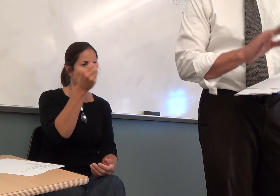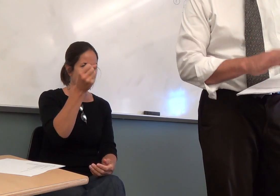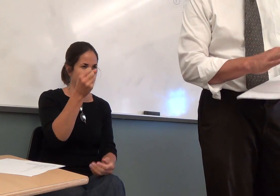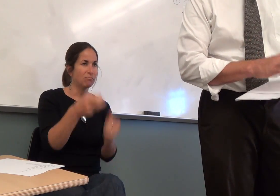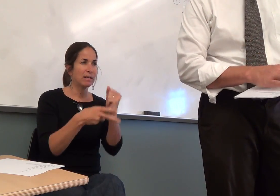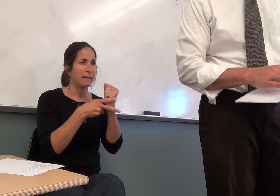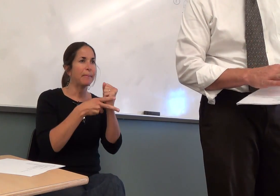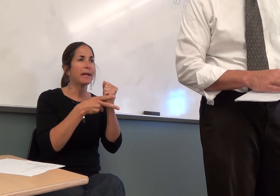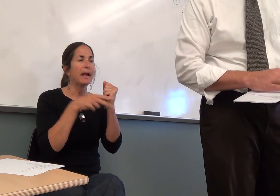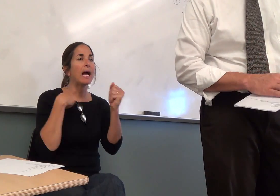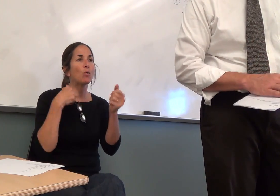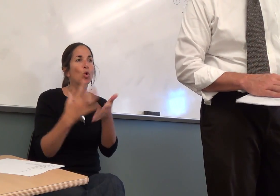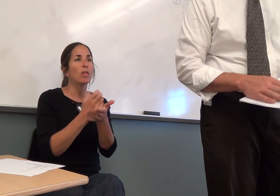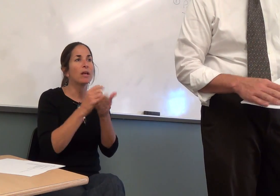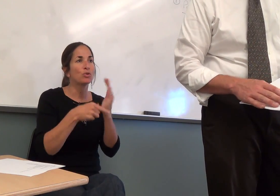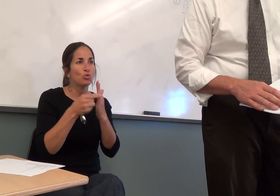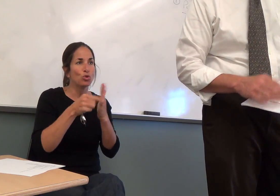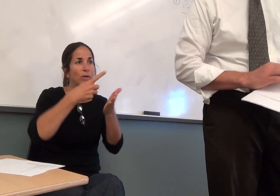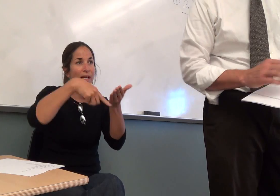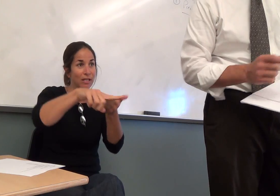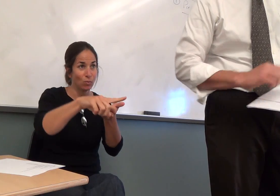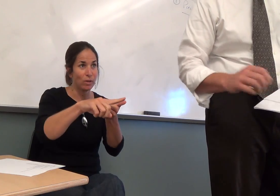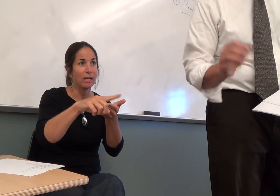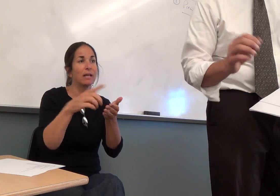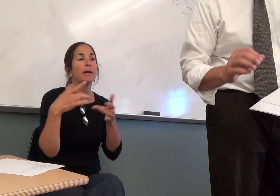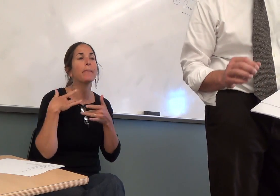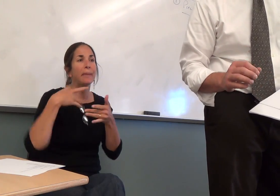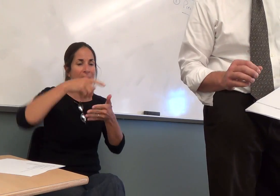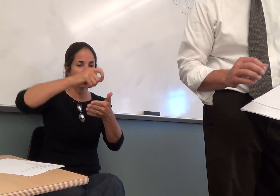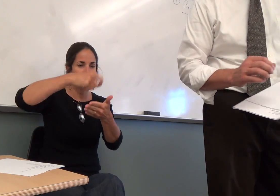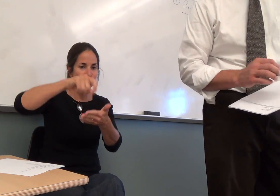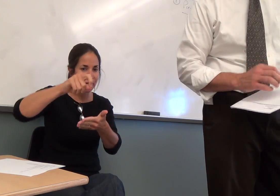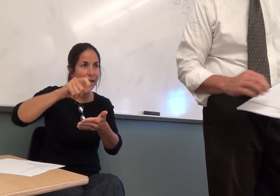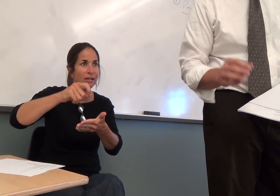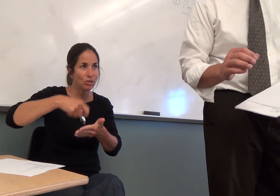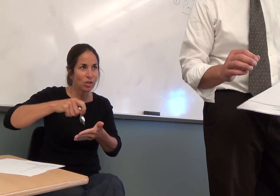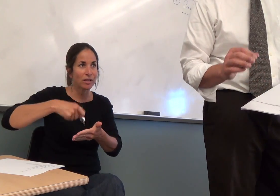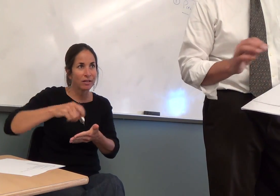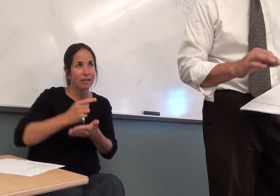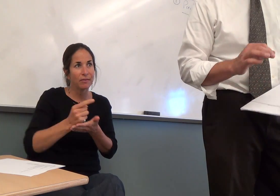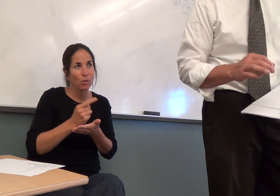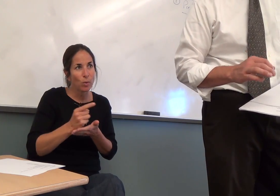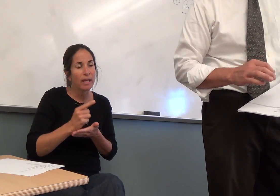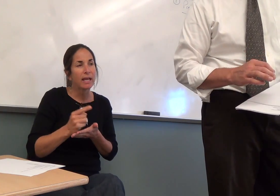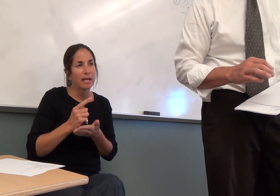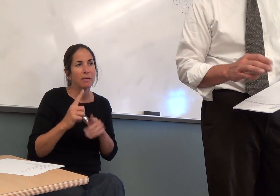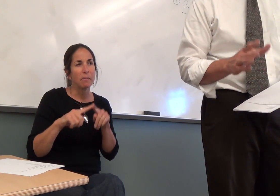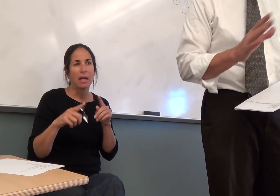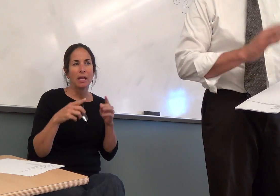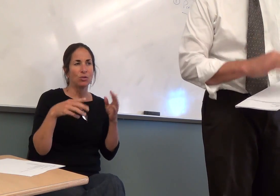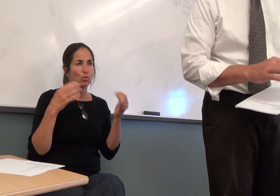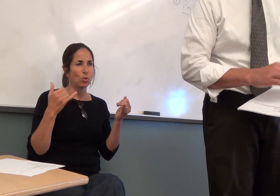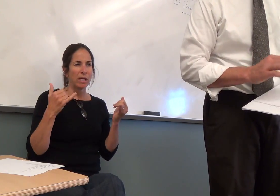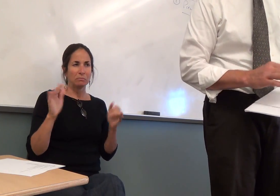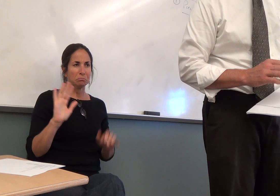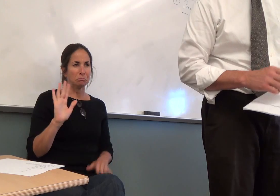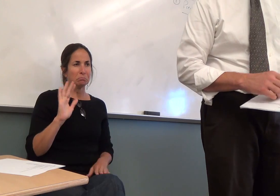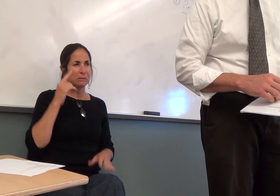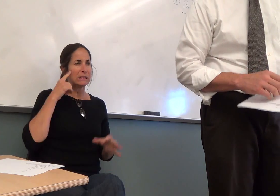collecting journals next week. Usually I'll check it off in class, but today I didn't do that because